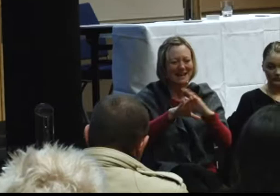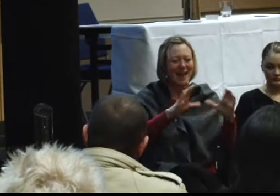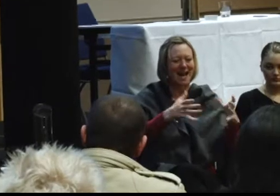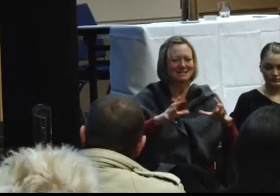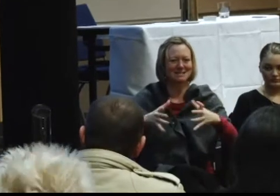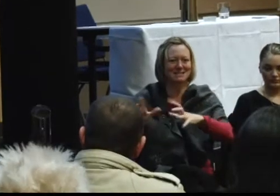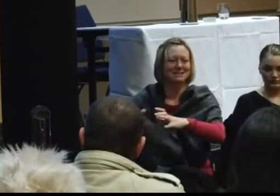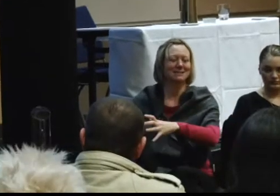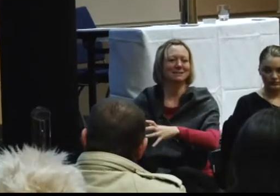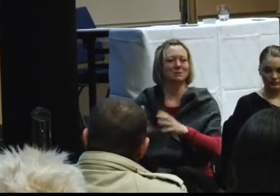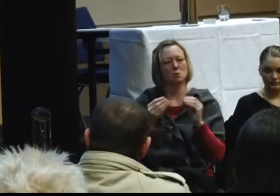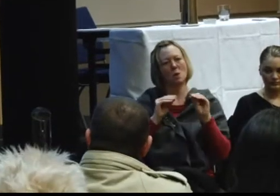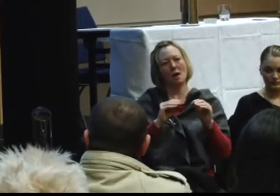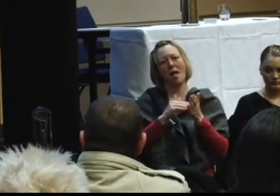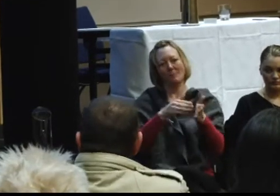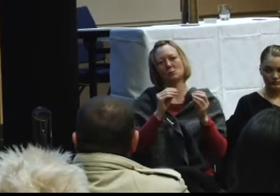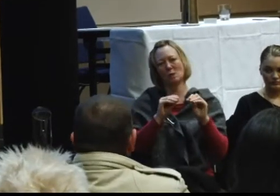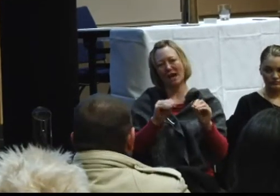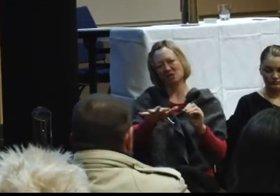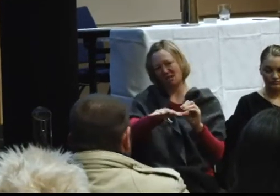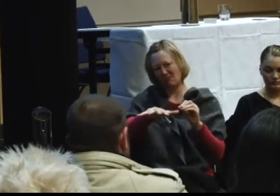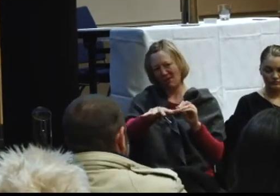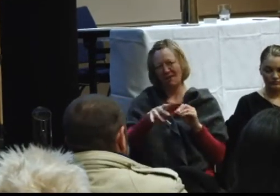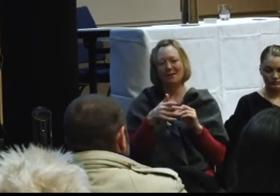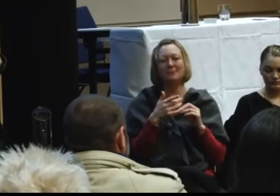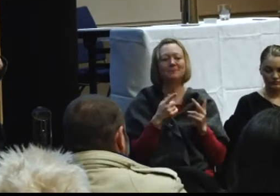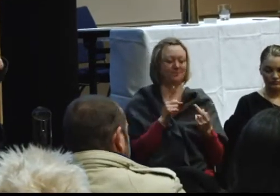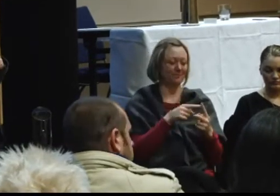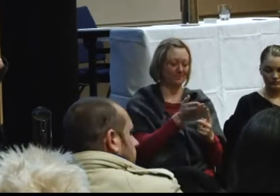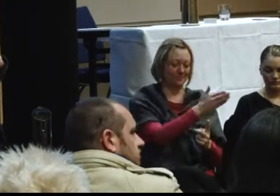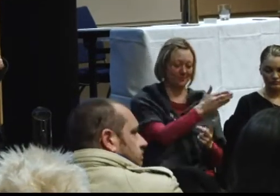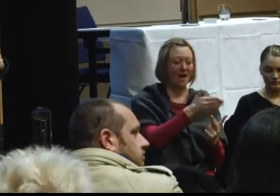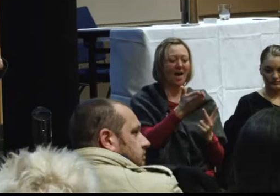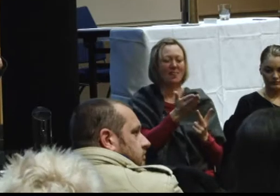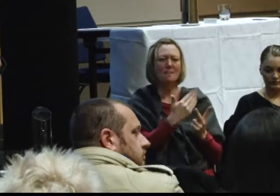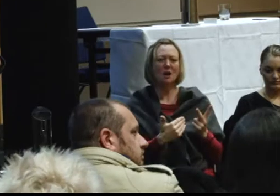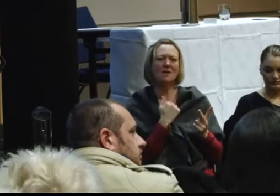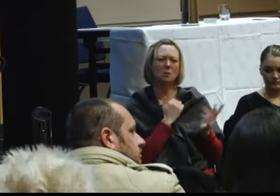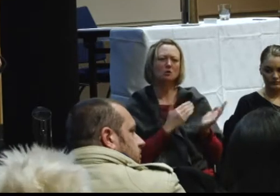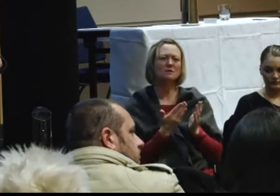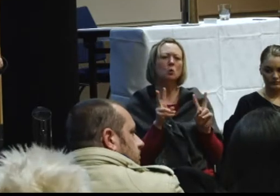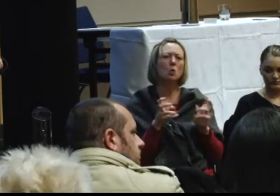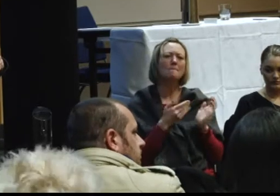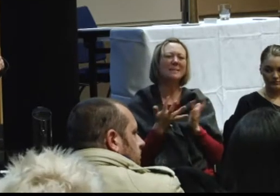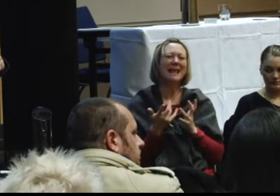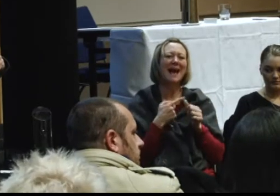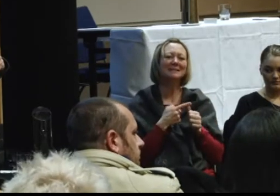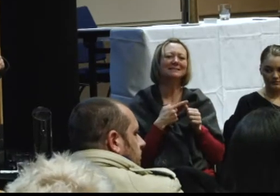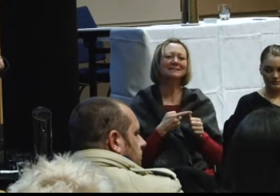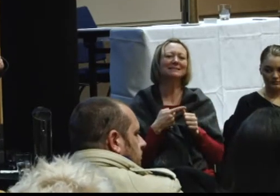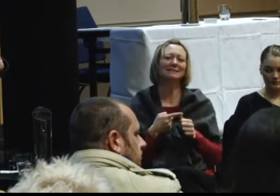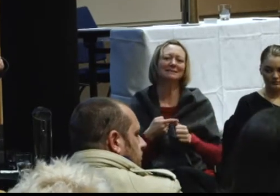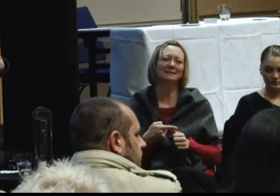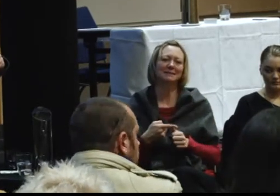education sector. But, that's things that we've got. We also have another part of our site, another part of our service is Many Answers. Many